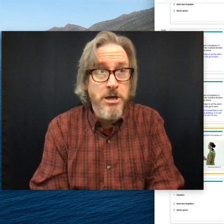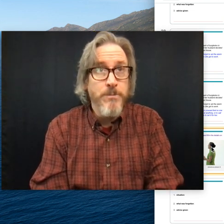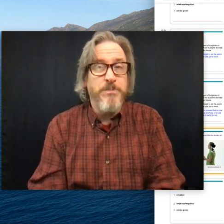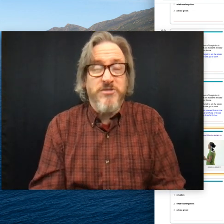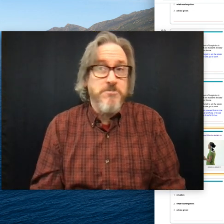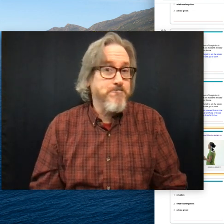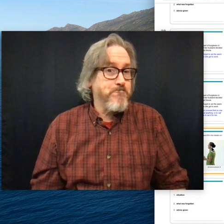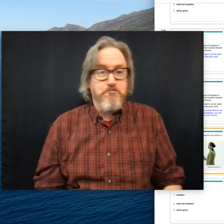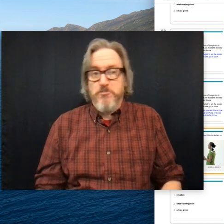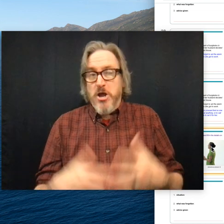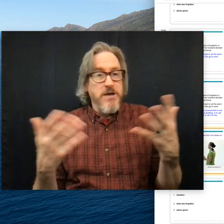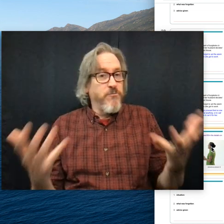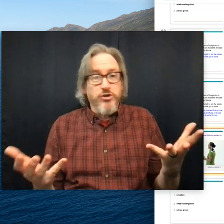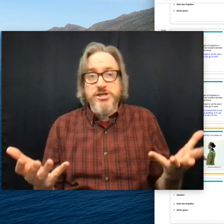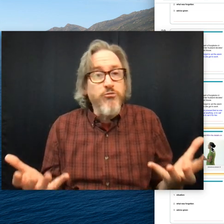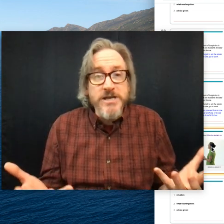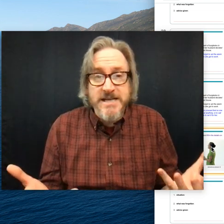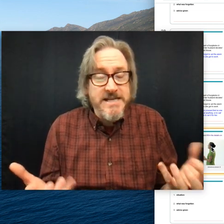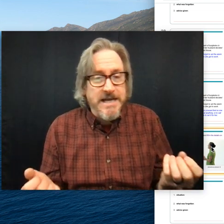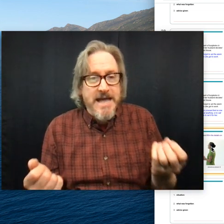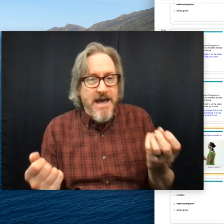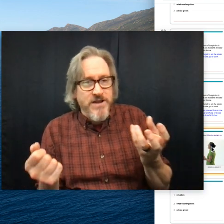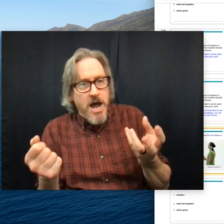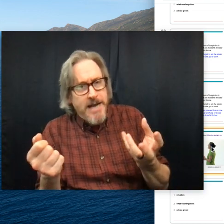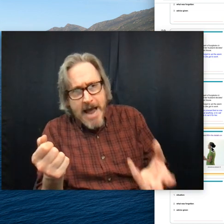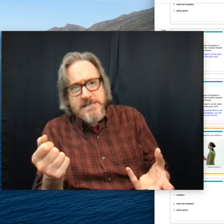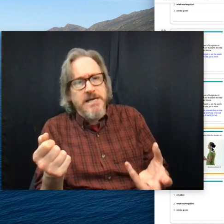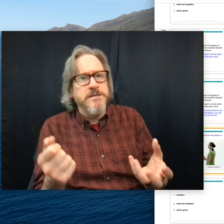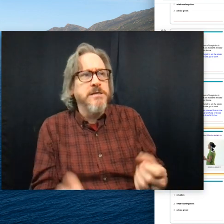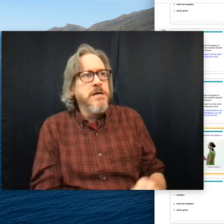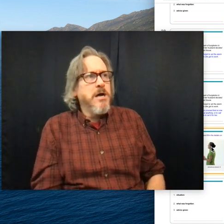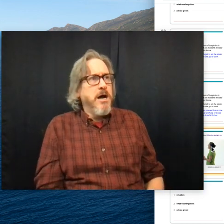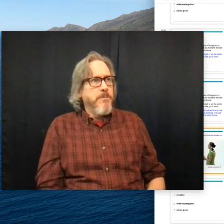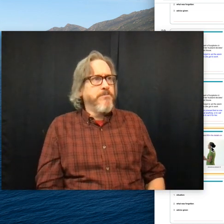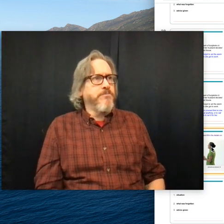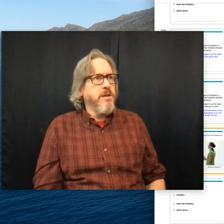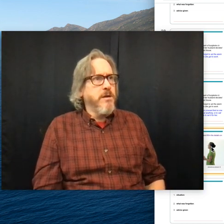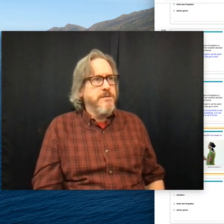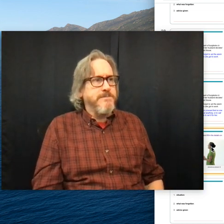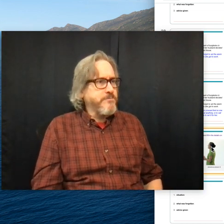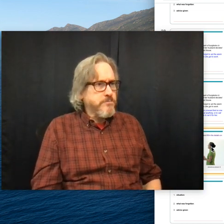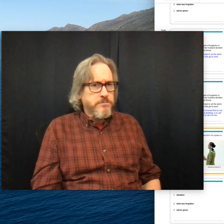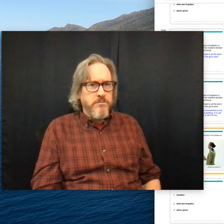language. For some reason, it's like they have an odd accent. I